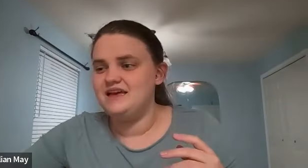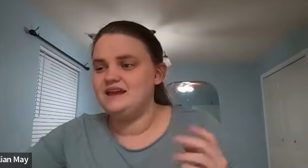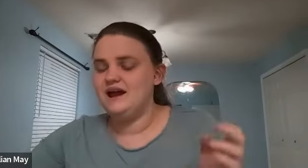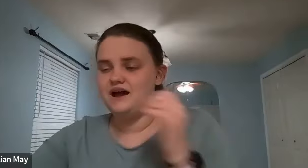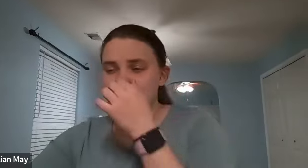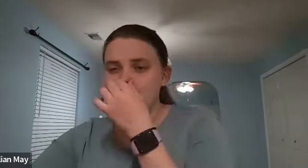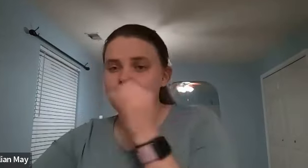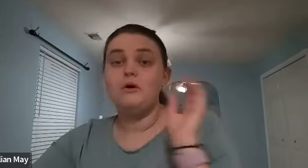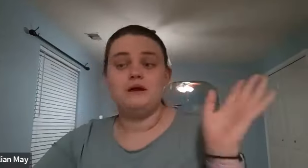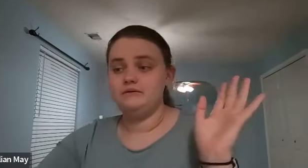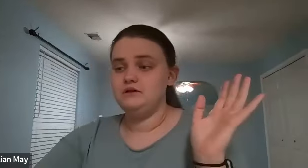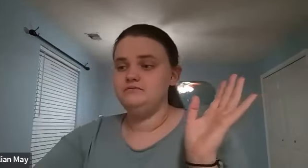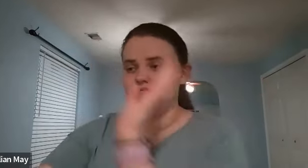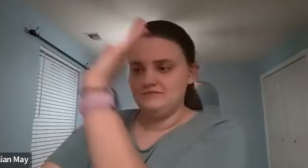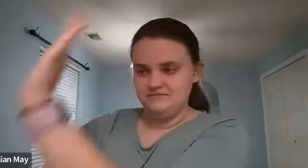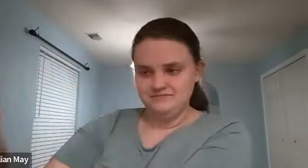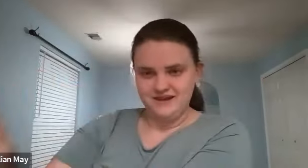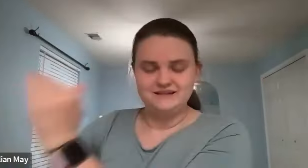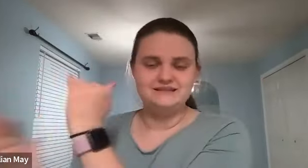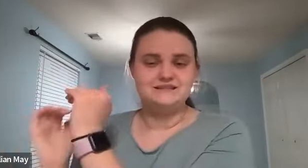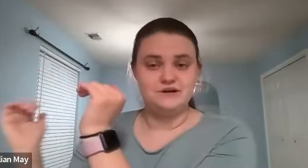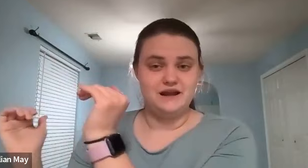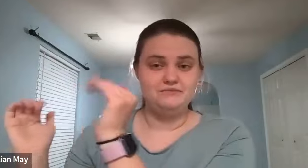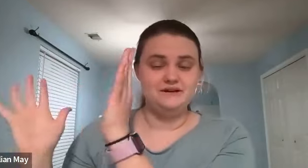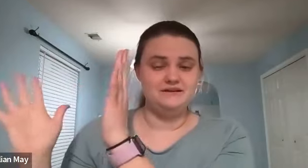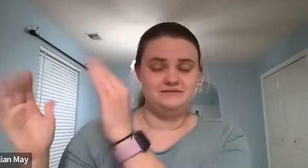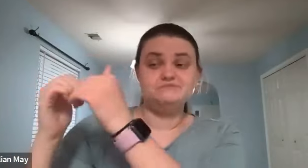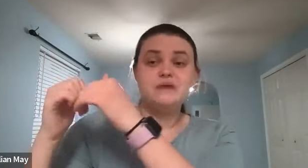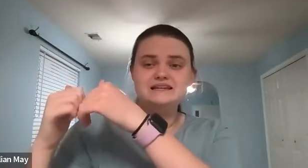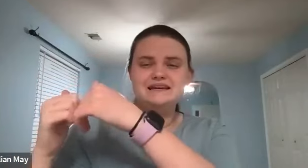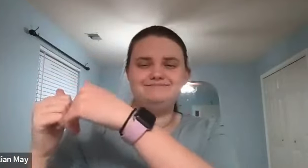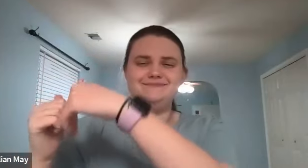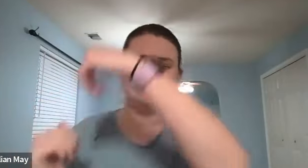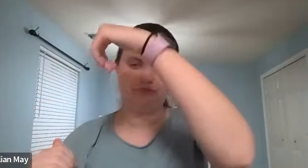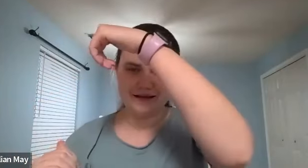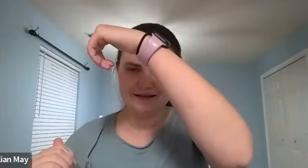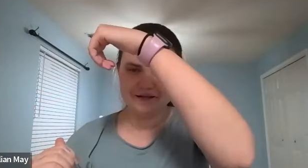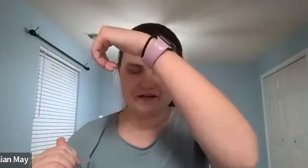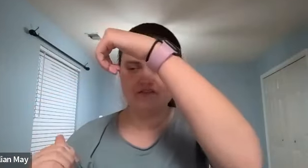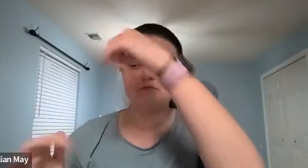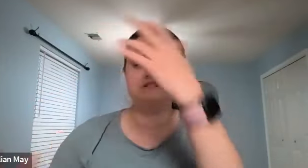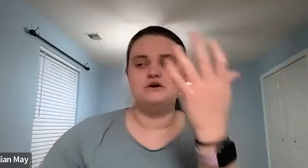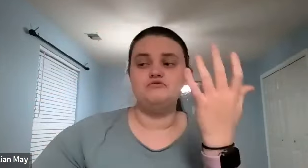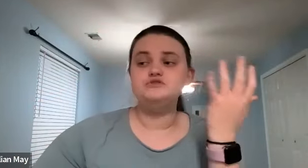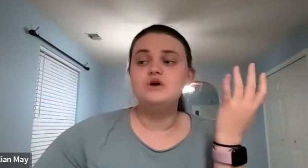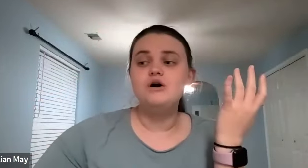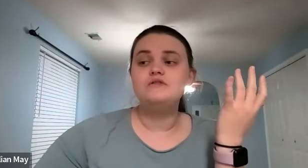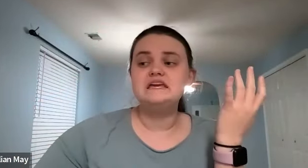Then well, I didn't spread it out, but I didn't separate it clear enough. But so those are all the